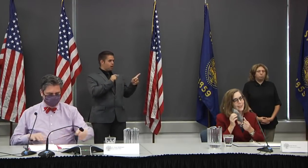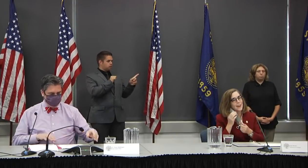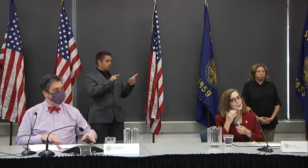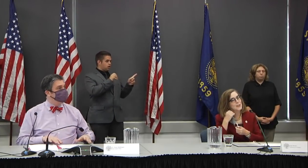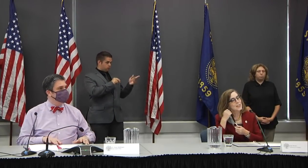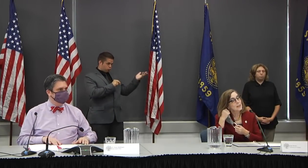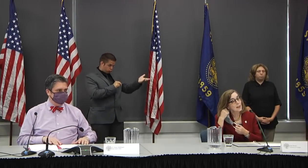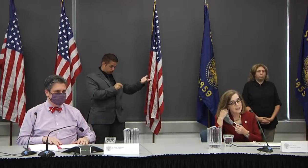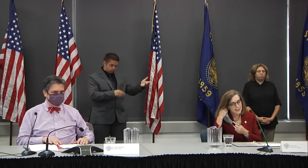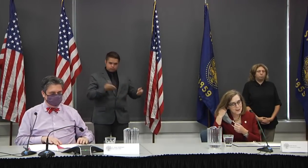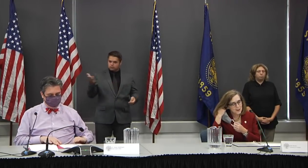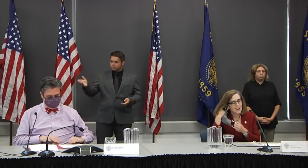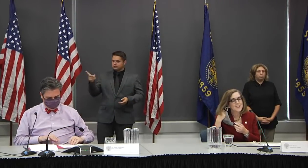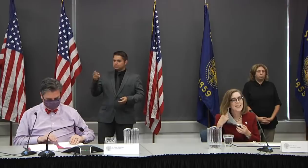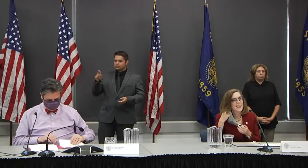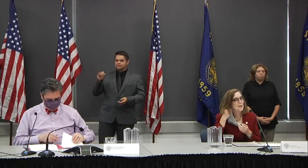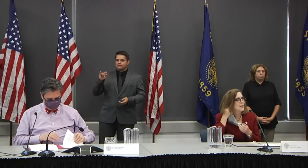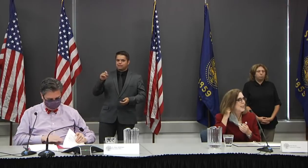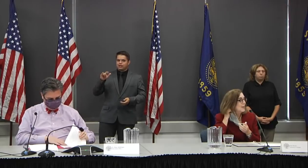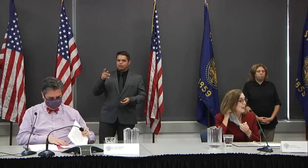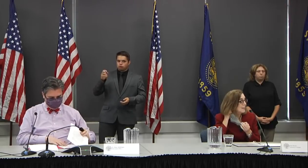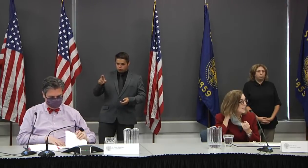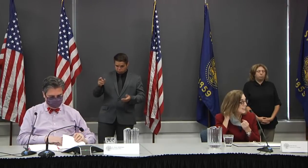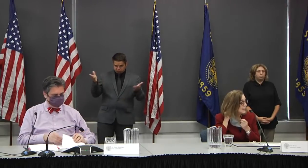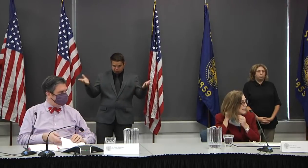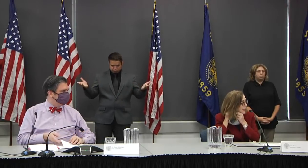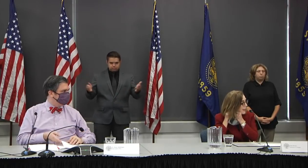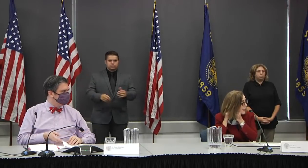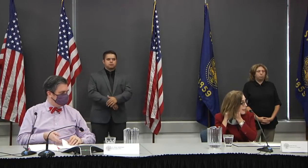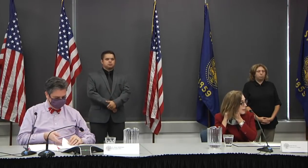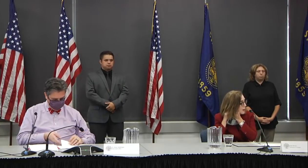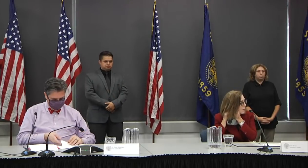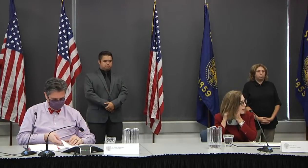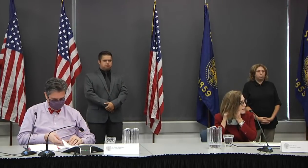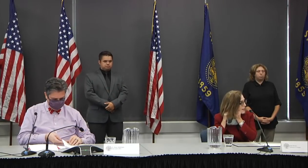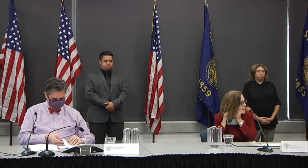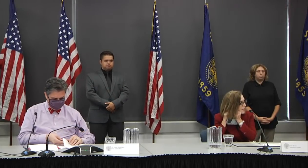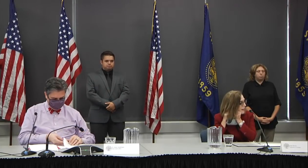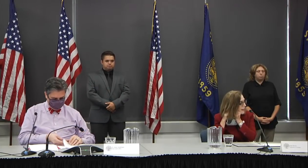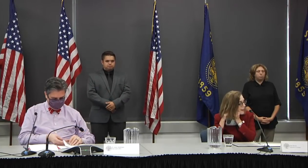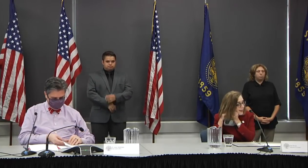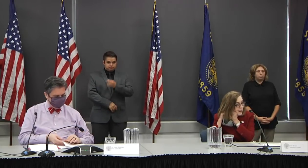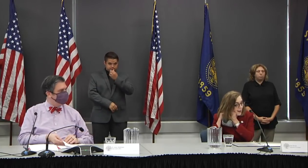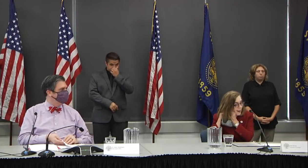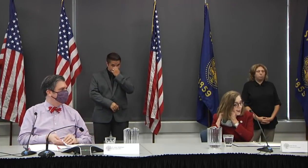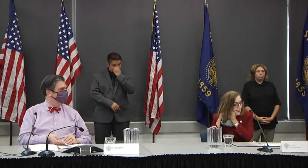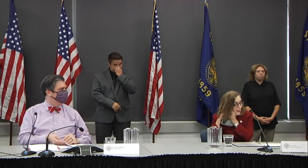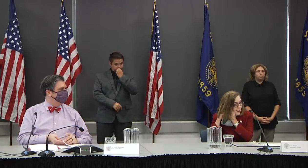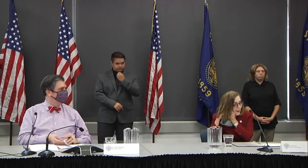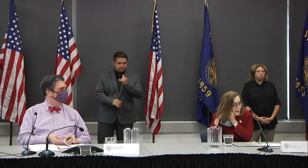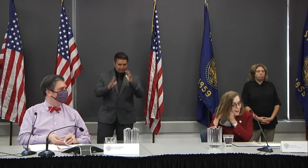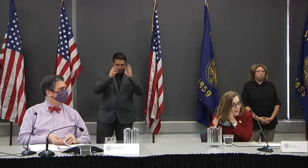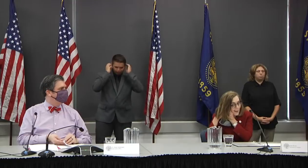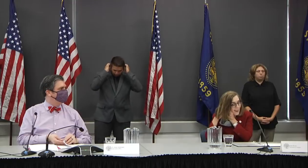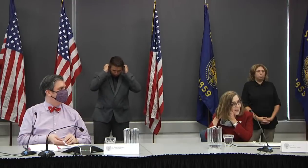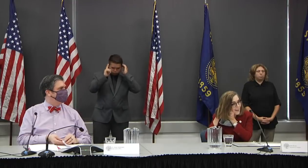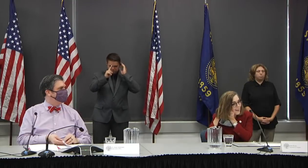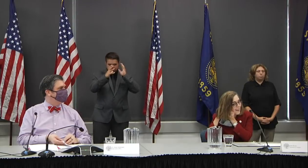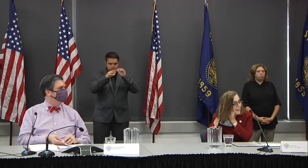Authority, and Dr. Dean Seidlinger, our state epidemiologist. And my mask is stuck.